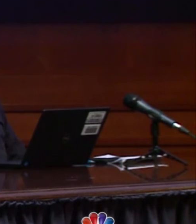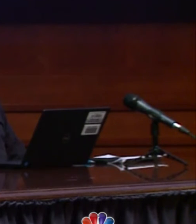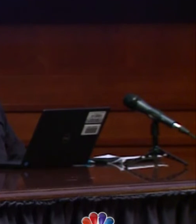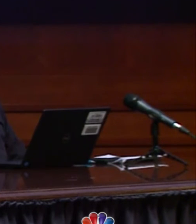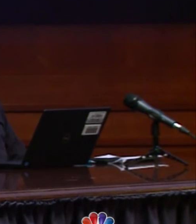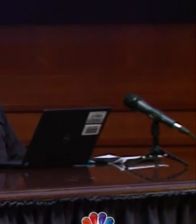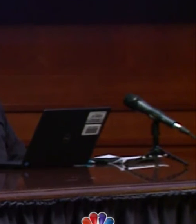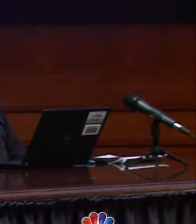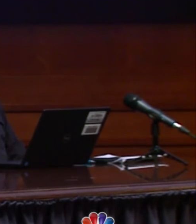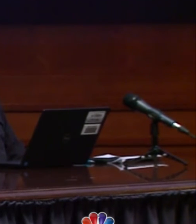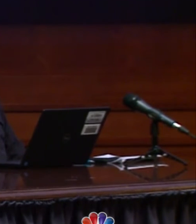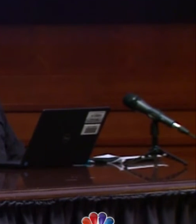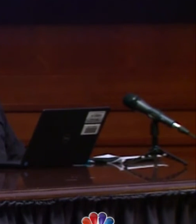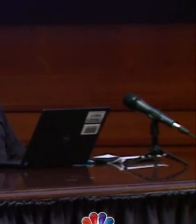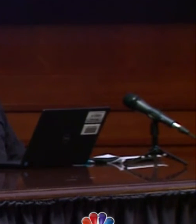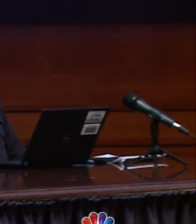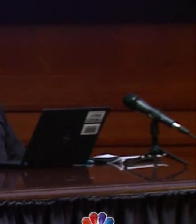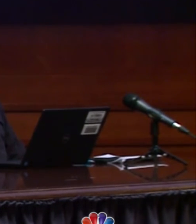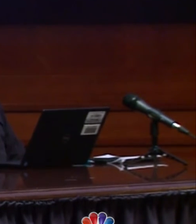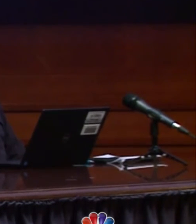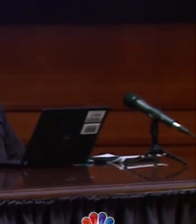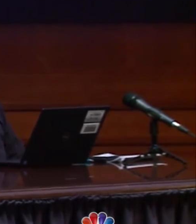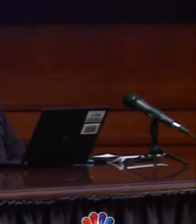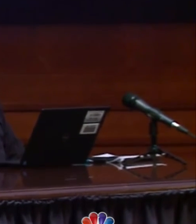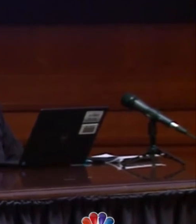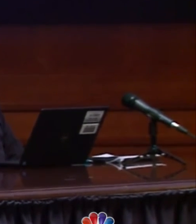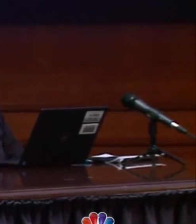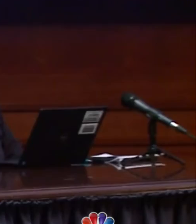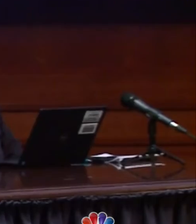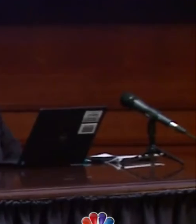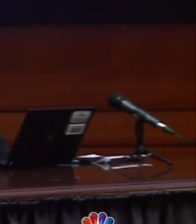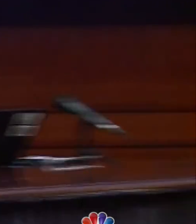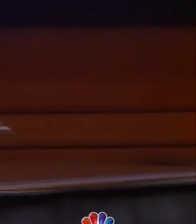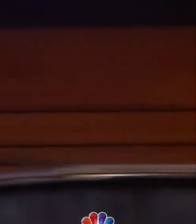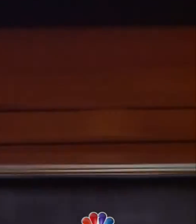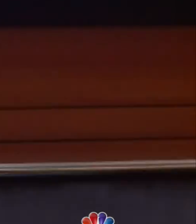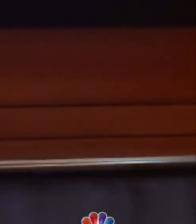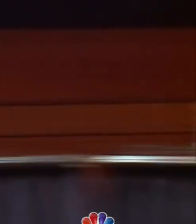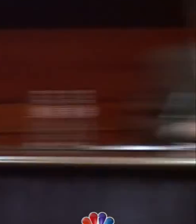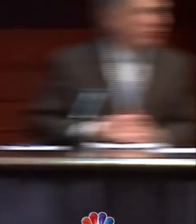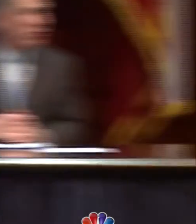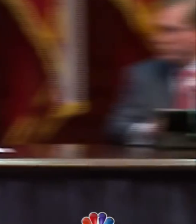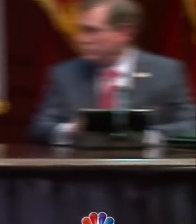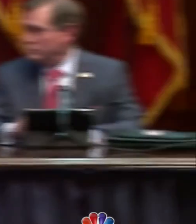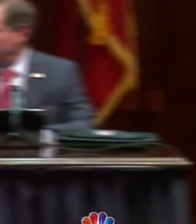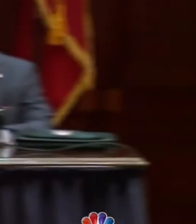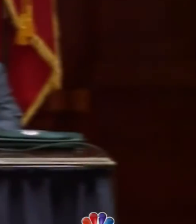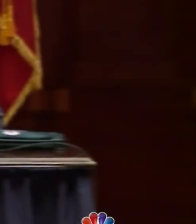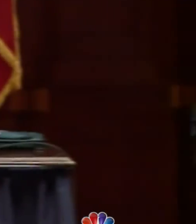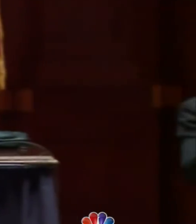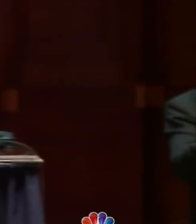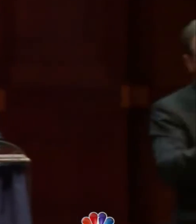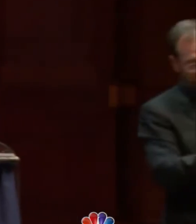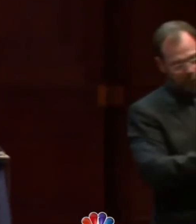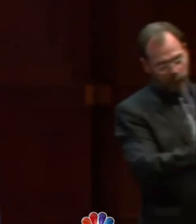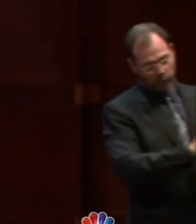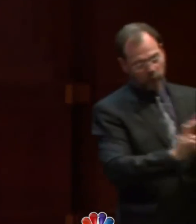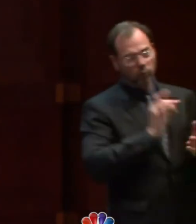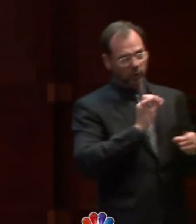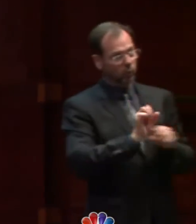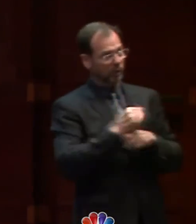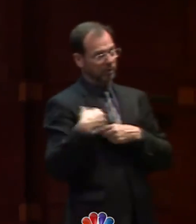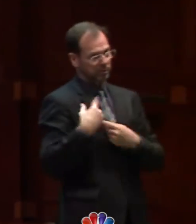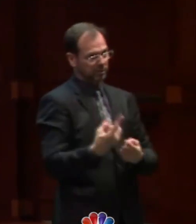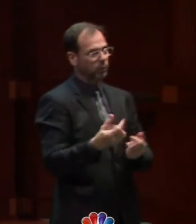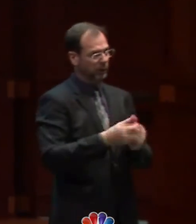that supply chain is reestablished. So I'll add to that, and that is in the short few weeks that we've been working on